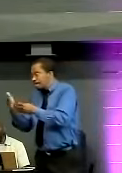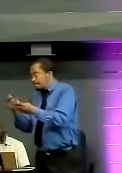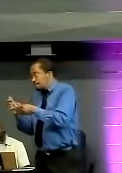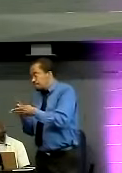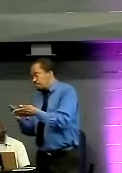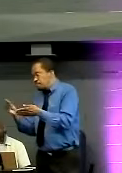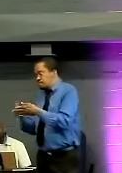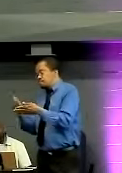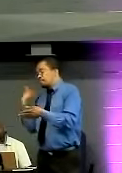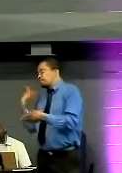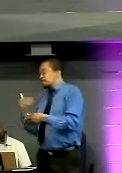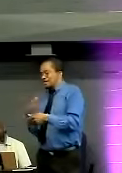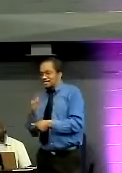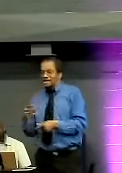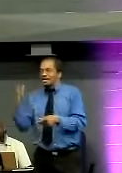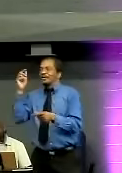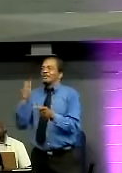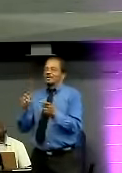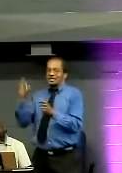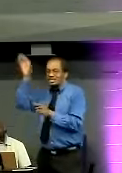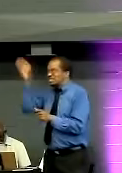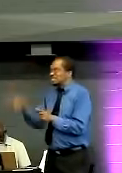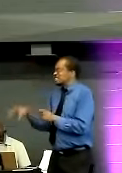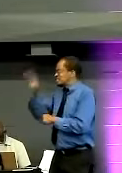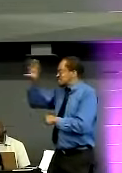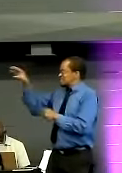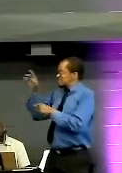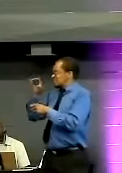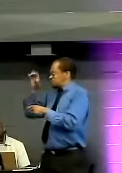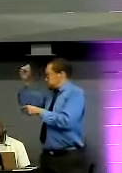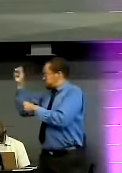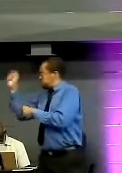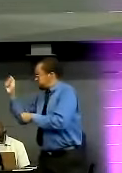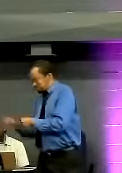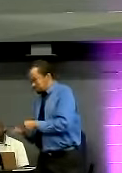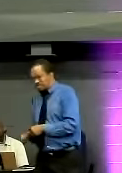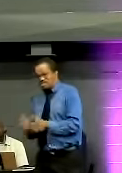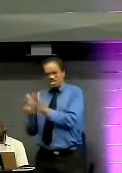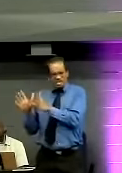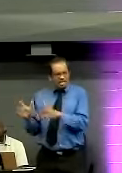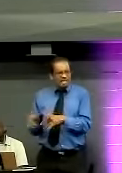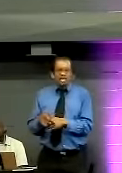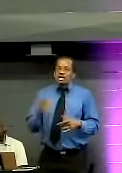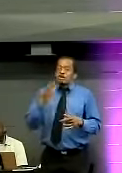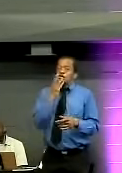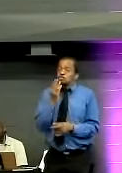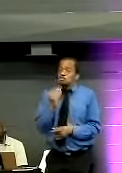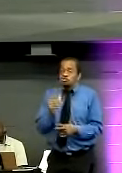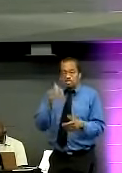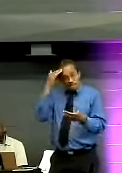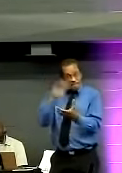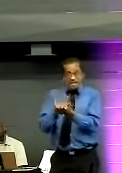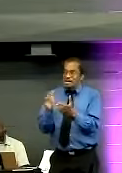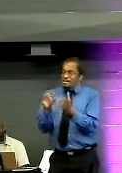him, crucify him. Okay, y'all not with me. Remember, these were Jews from all over. The Jews that didn't believe in Christ, but they're back for the Feast